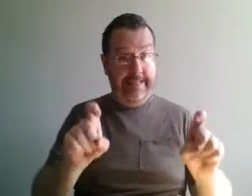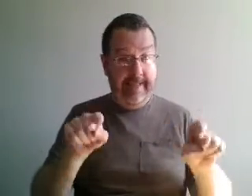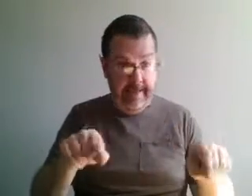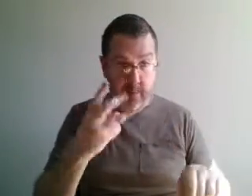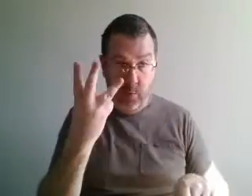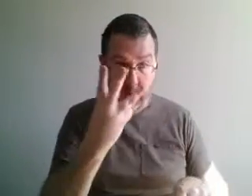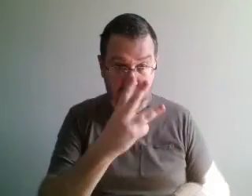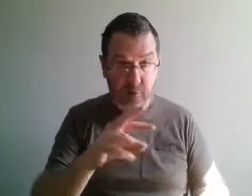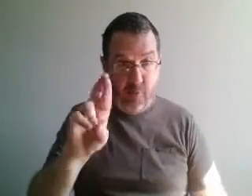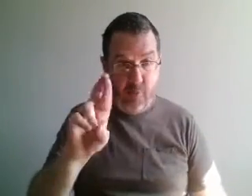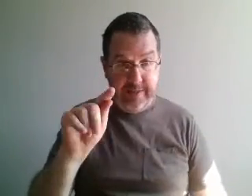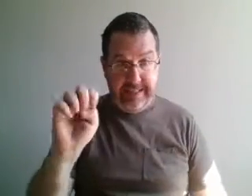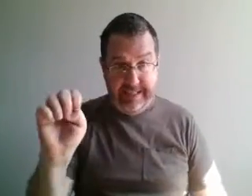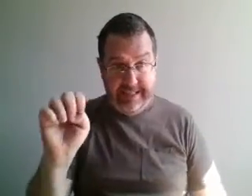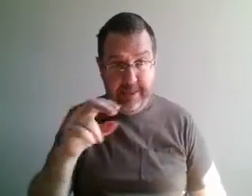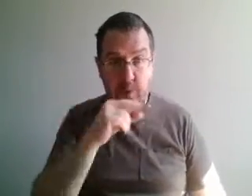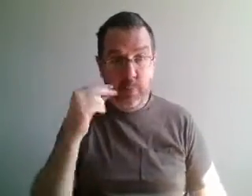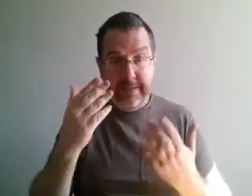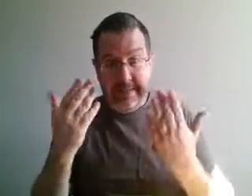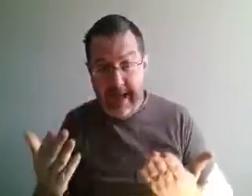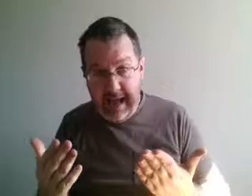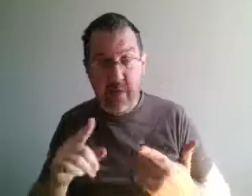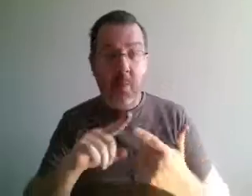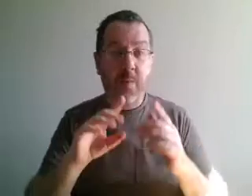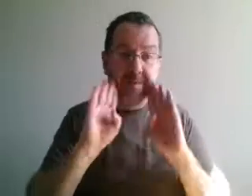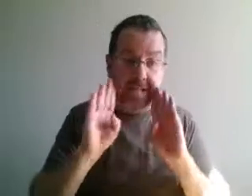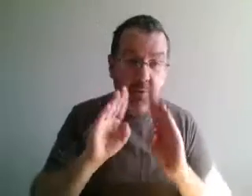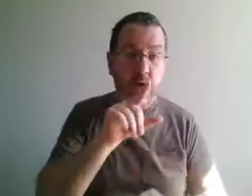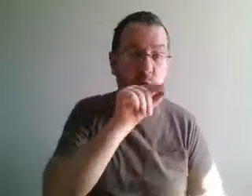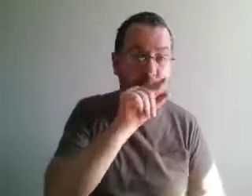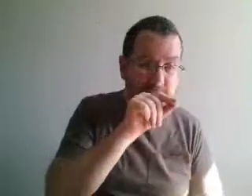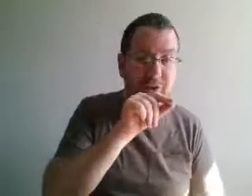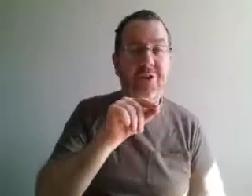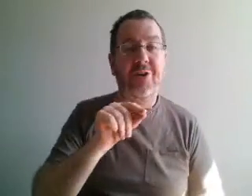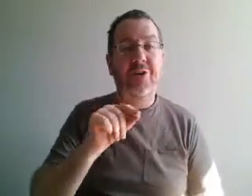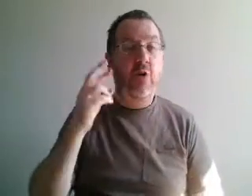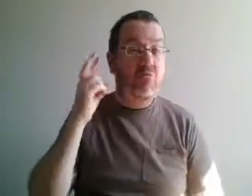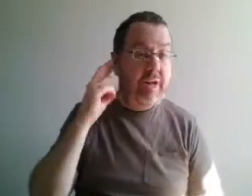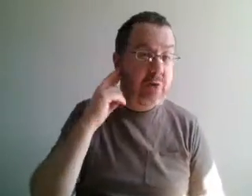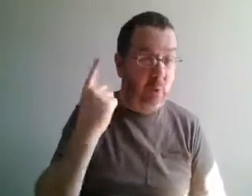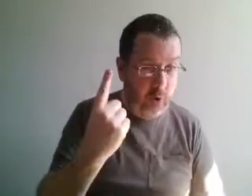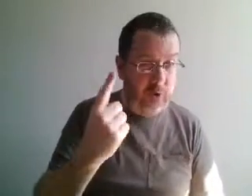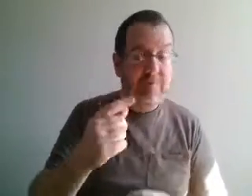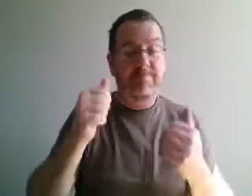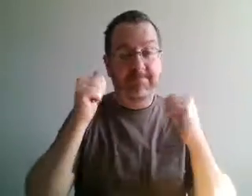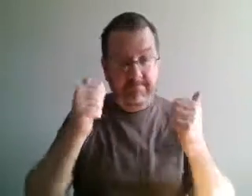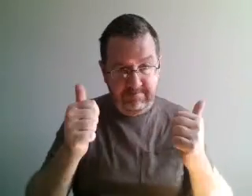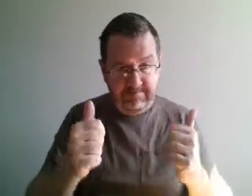News Now, on Facebook and on Twitter. Listeners on RTE Radio 1 will be leaving us soon. It's 2 minutes to 9.